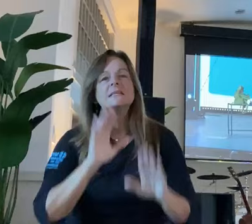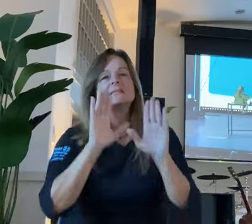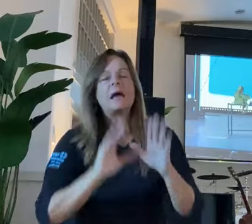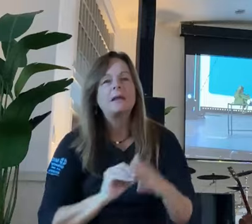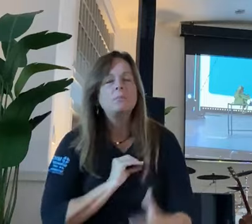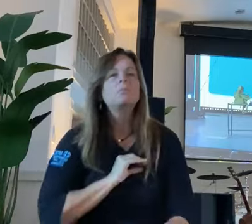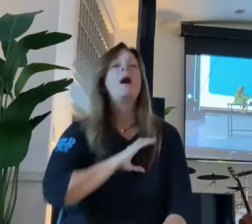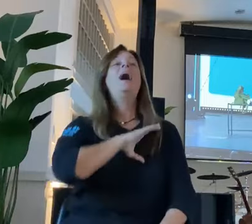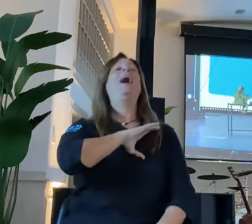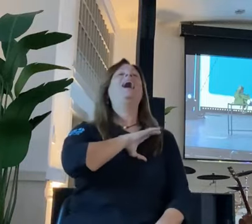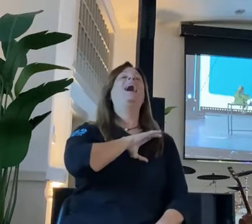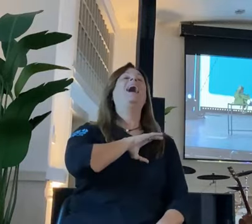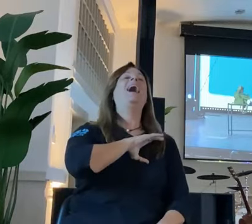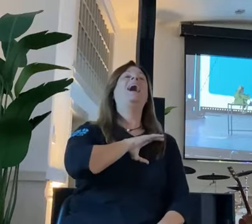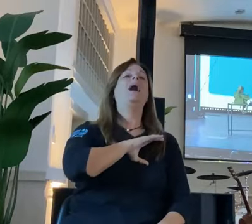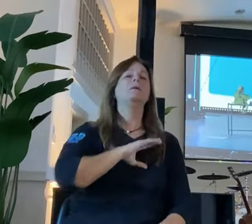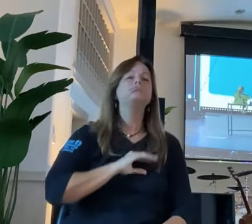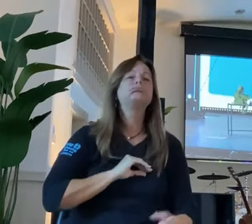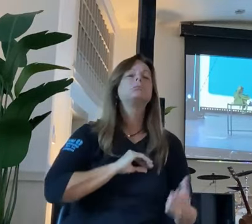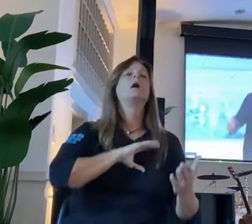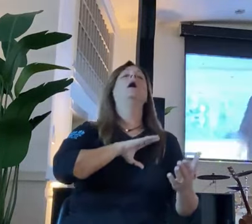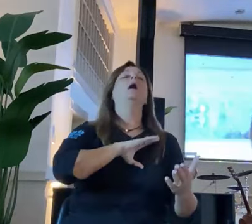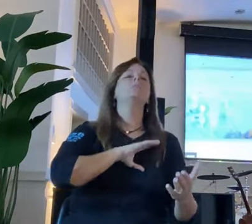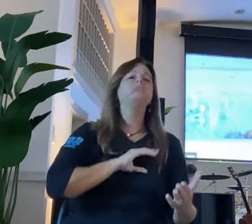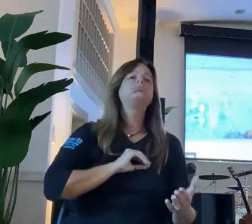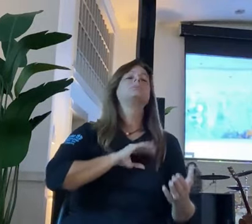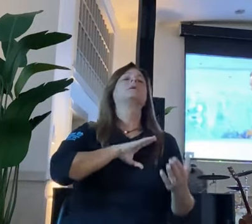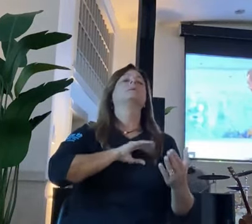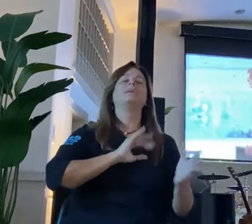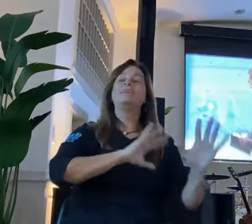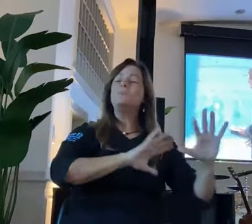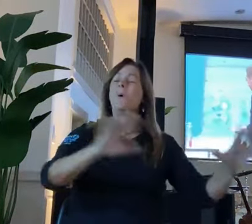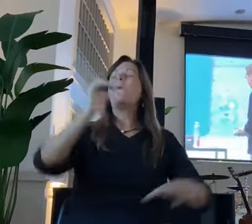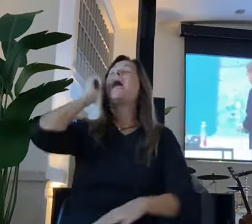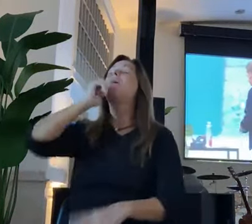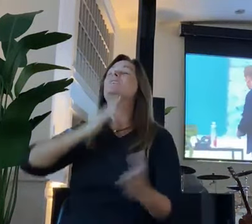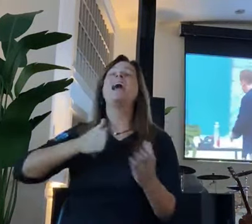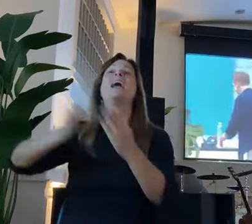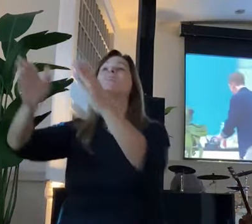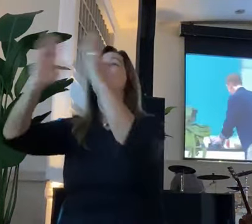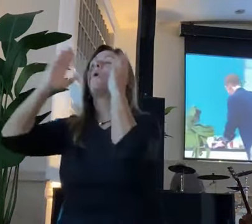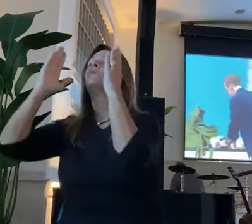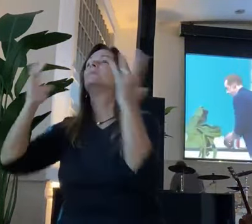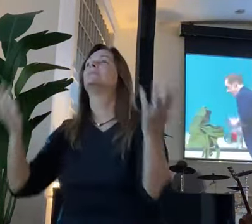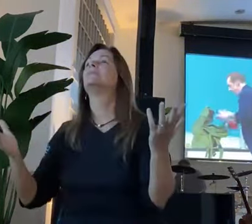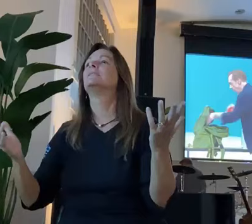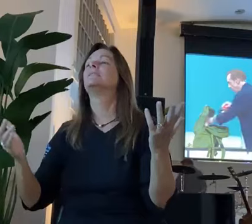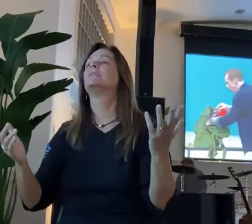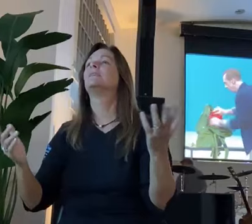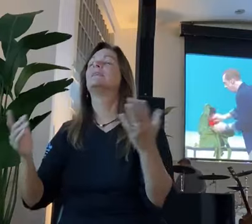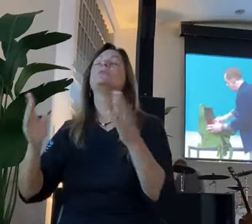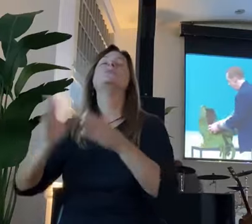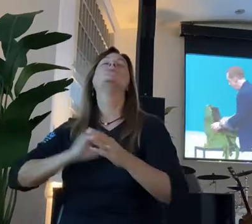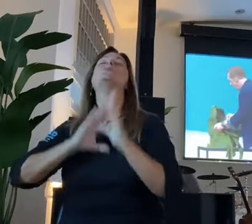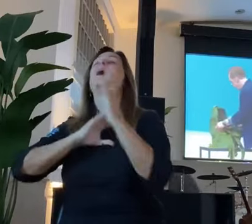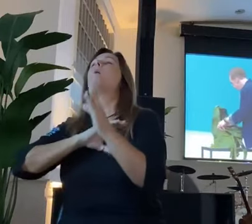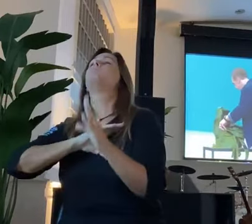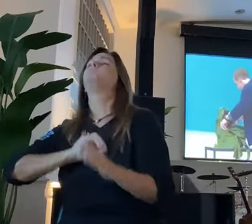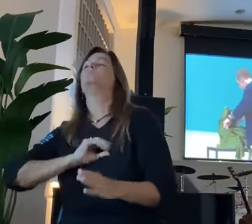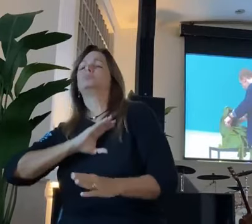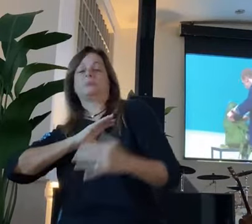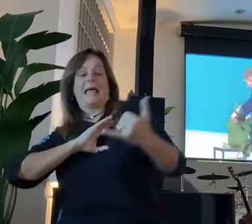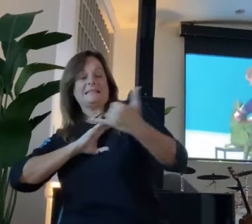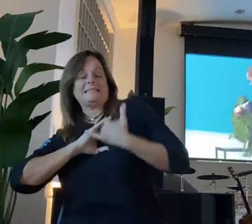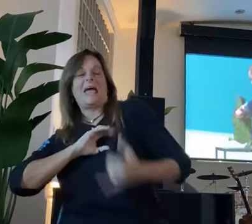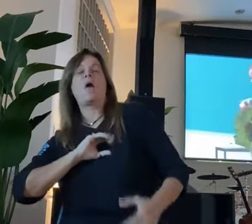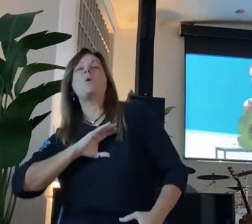that prayer, he will every time. So what do we do with this message? I'm so glad you asked. What we're